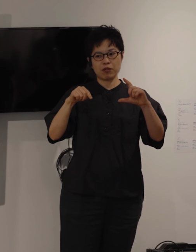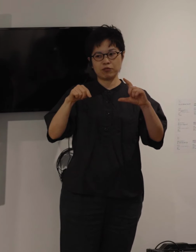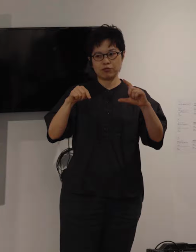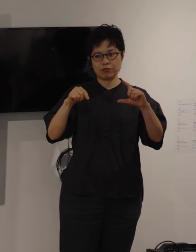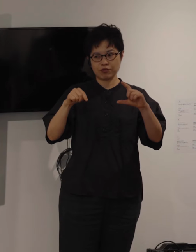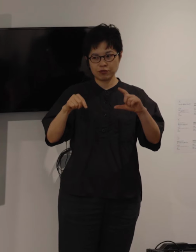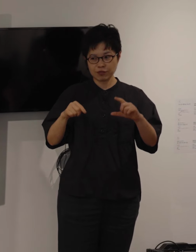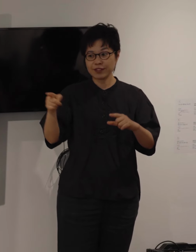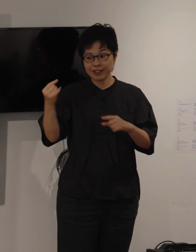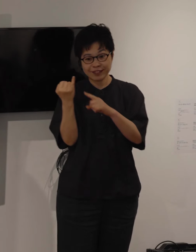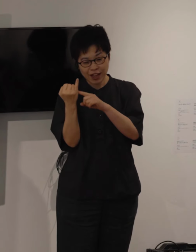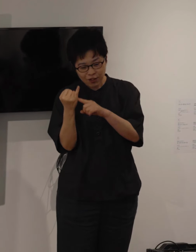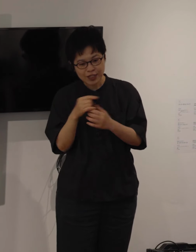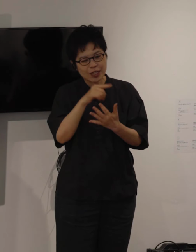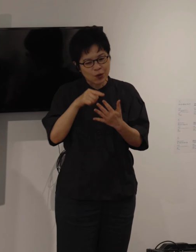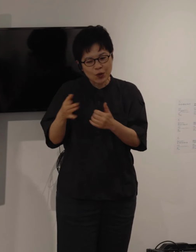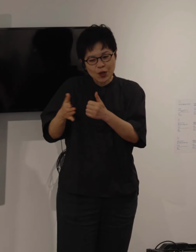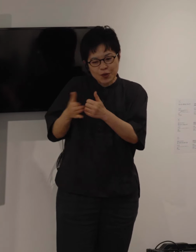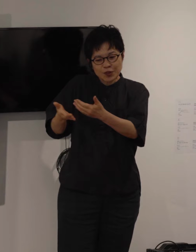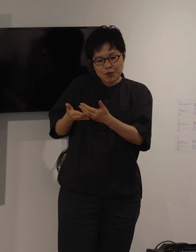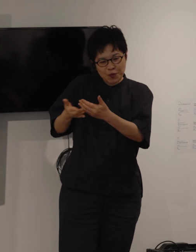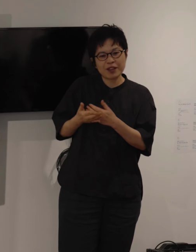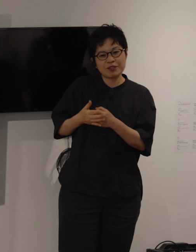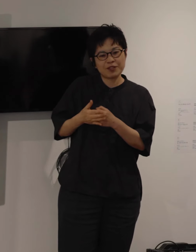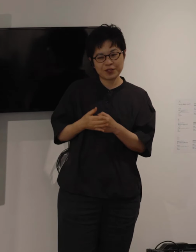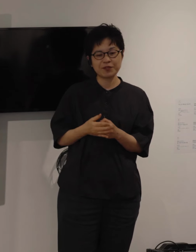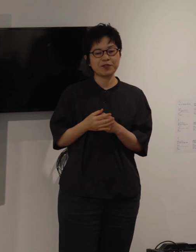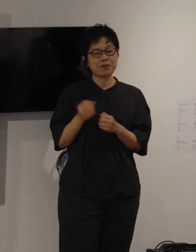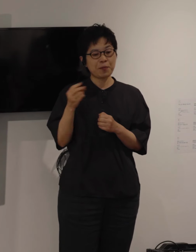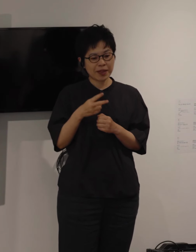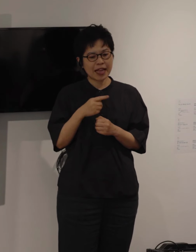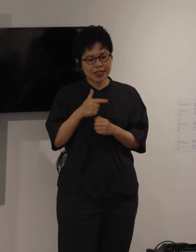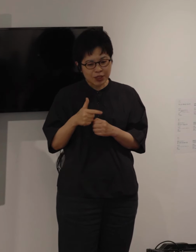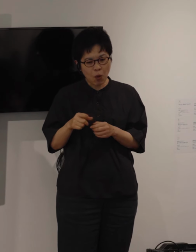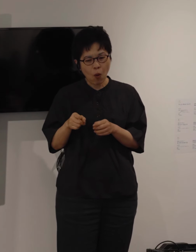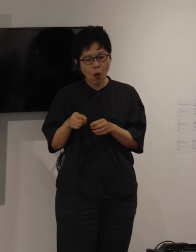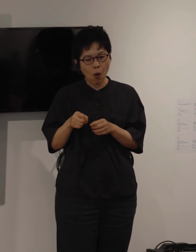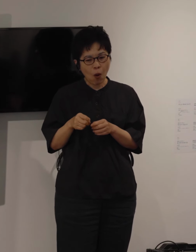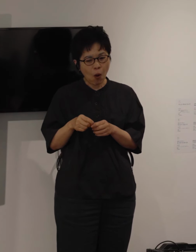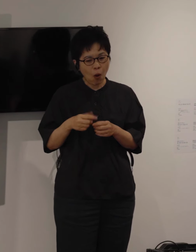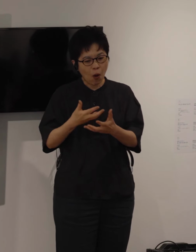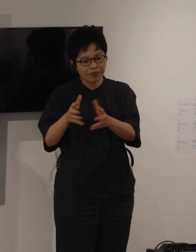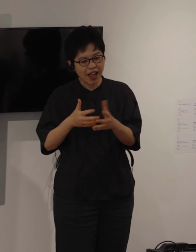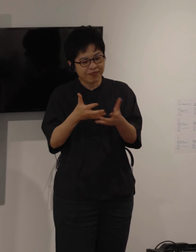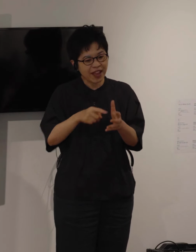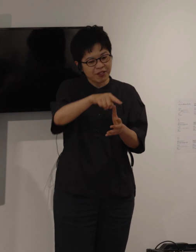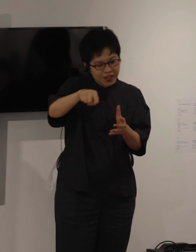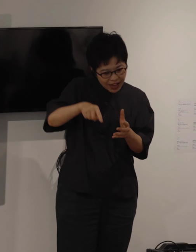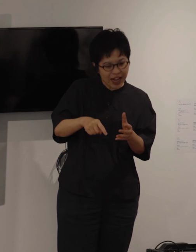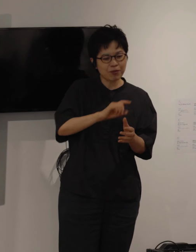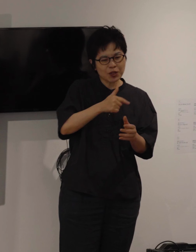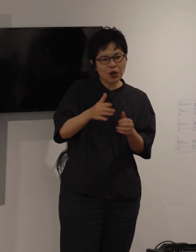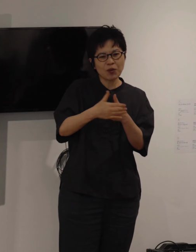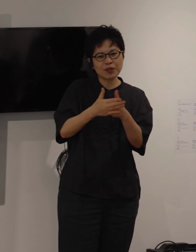other organisations that she's very close to. And through these organisations, they are exactly the type of